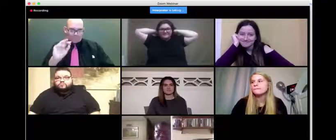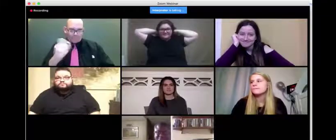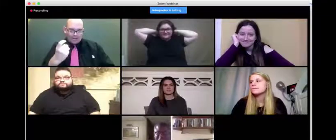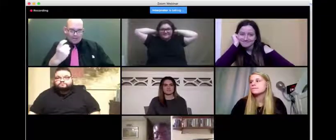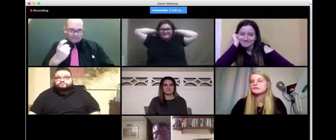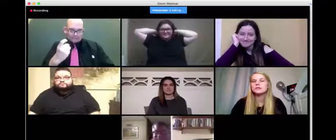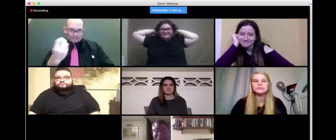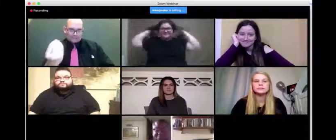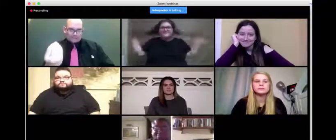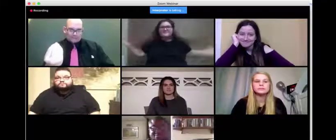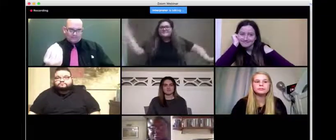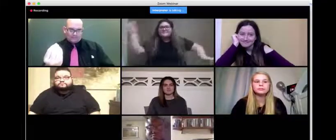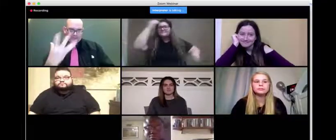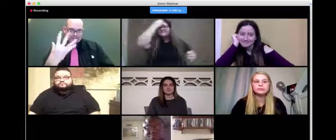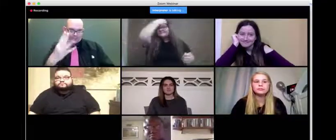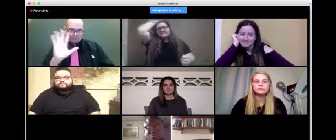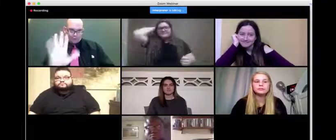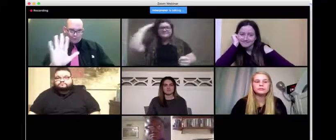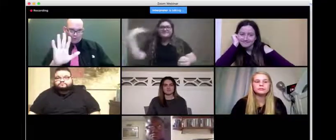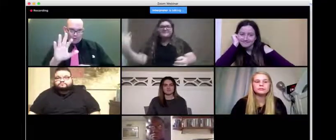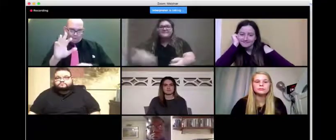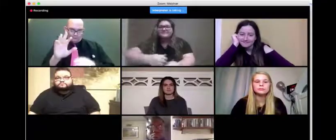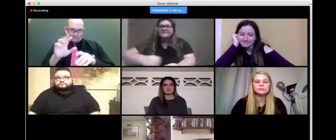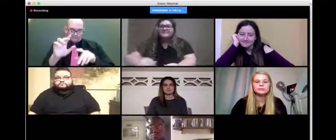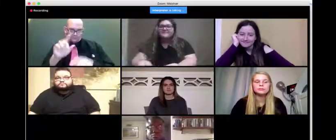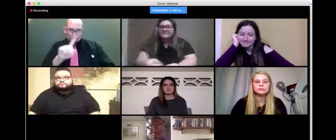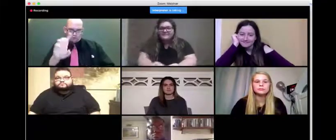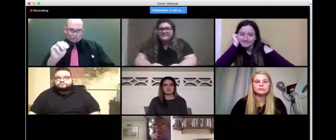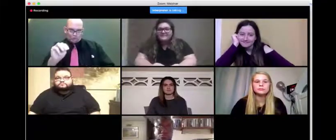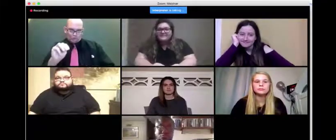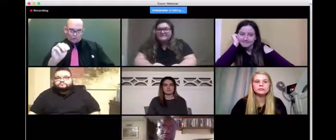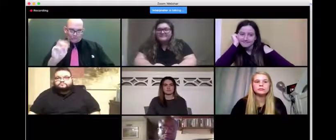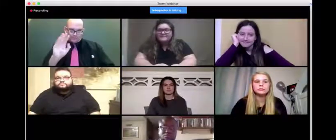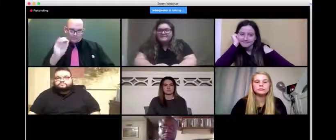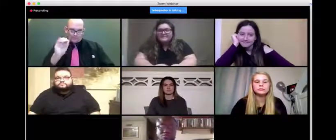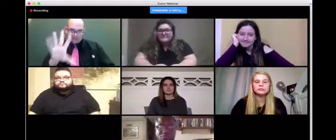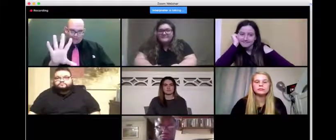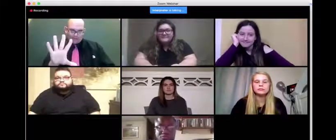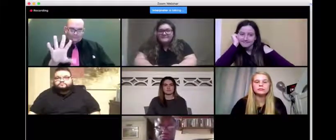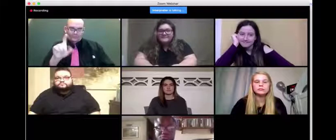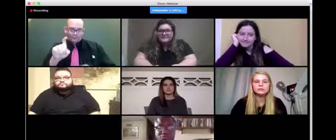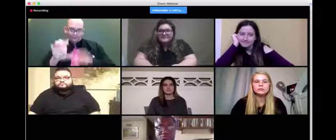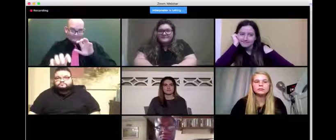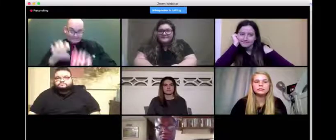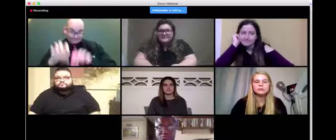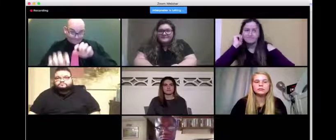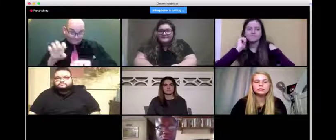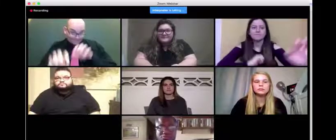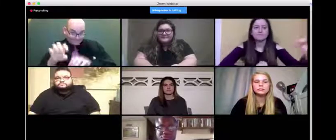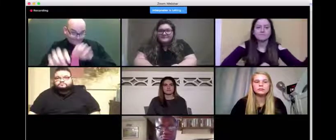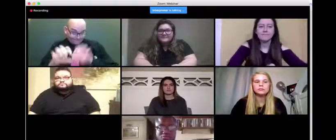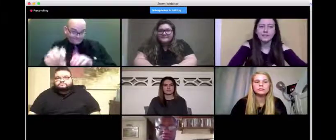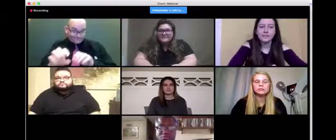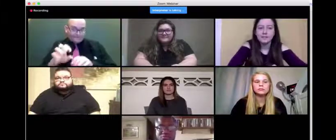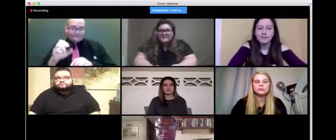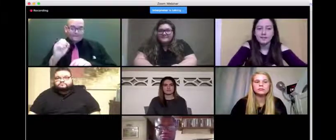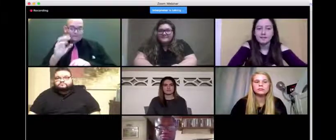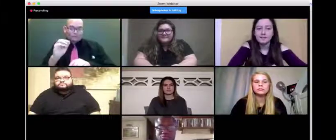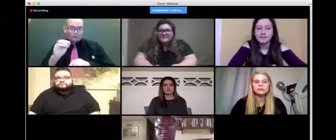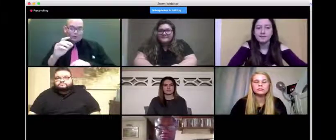your Zoom, and that's where you type in the box your question, and we'll have an up